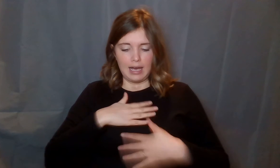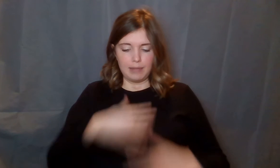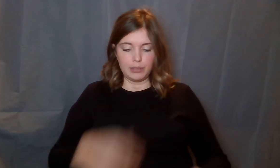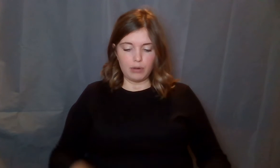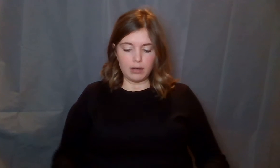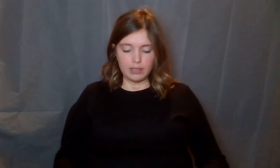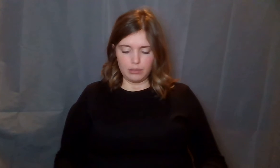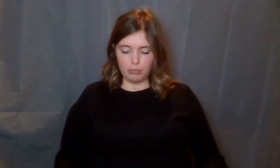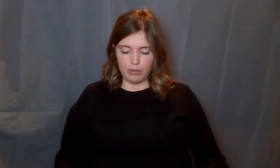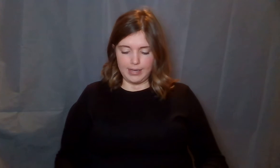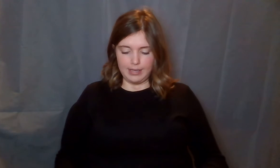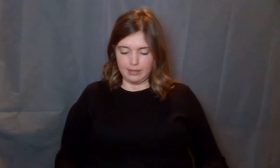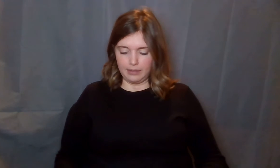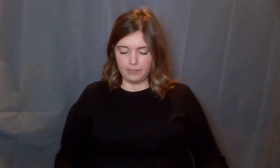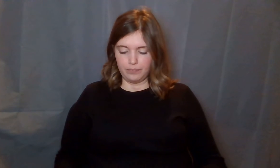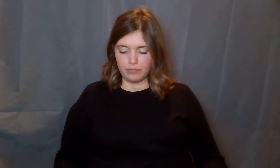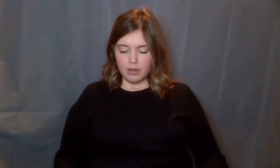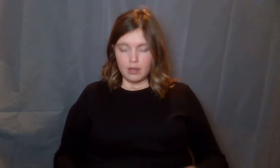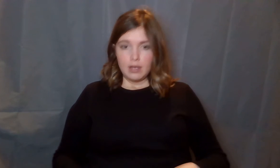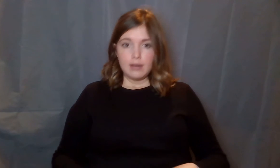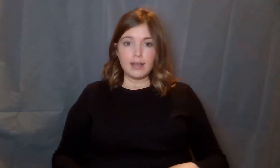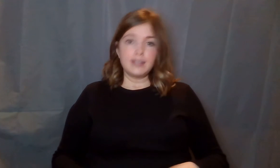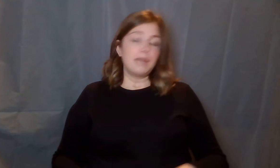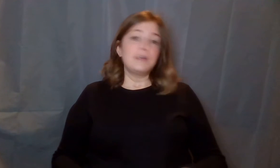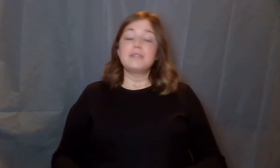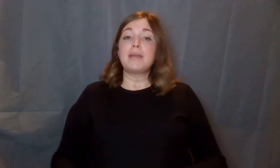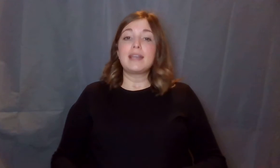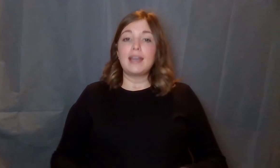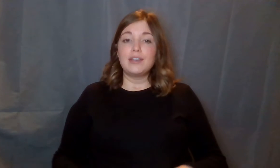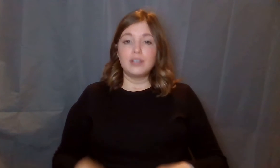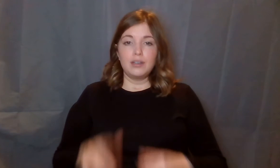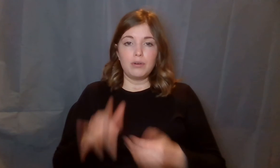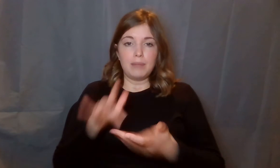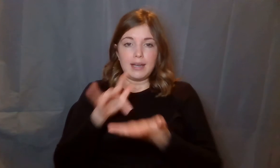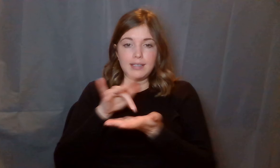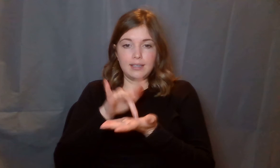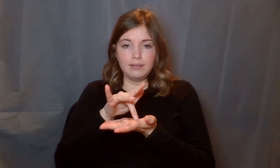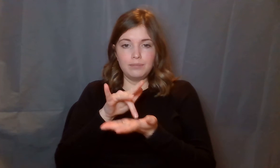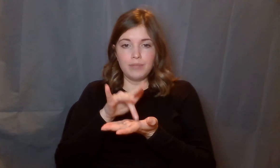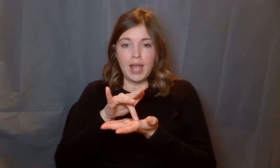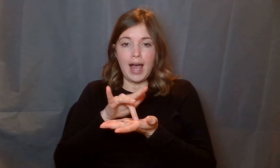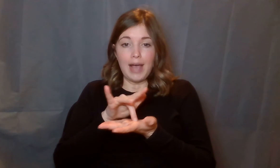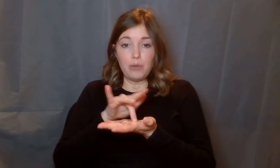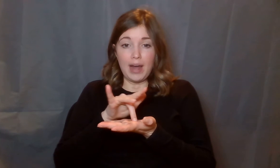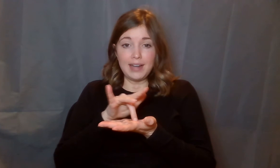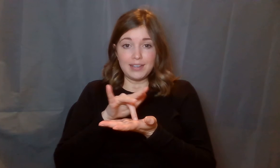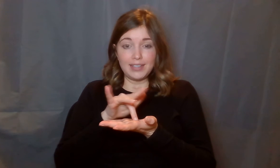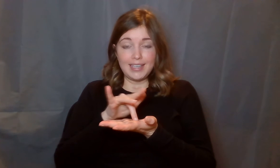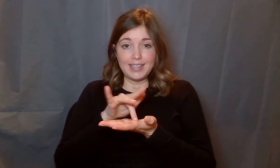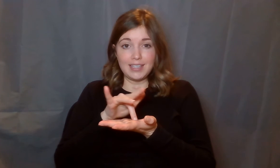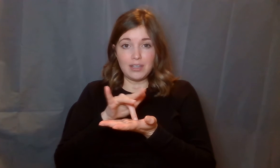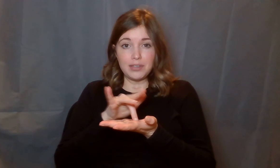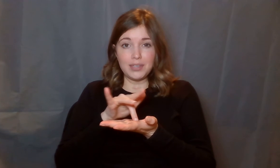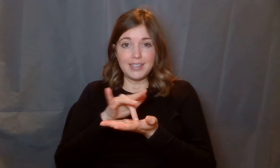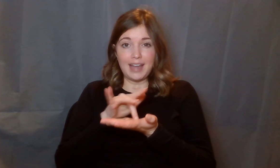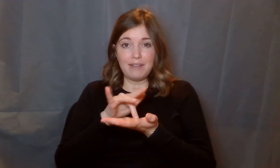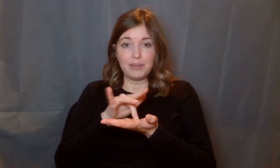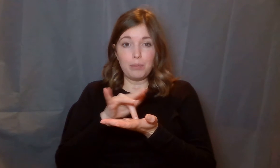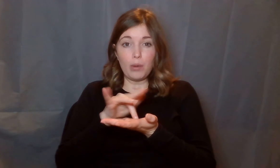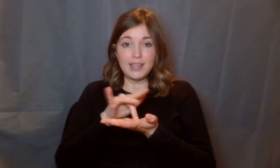I'm struggling to breathe. Next up is medication or medicine. Ironically, this is also the sign for